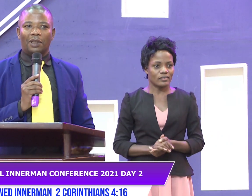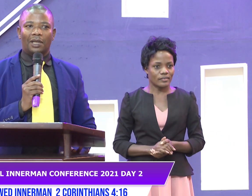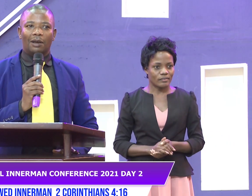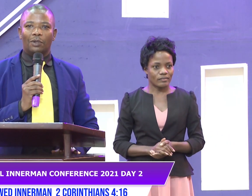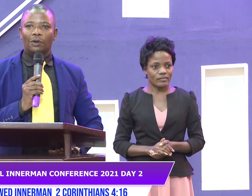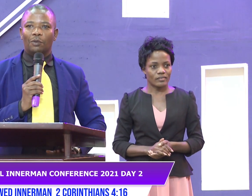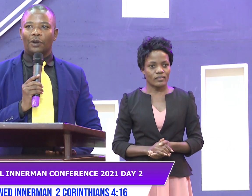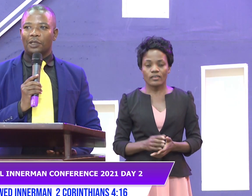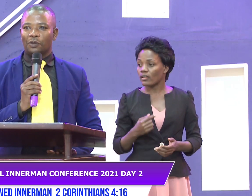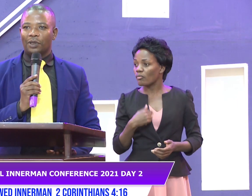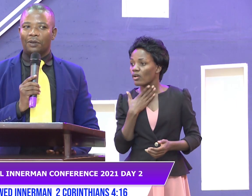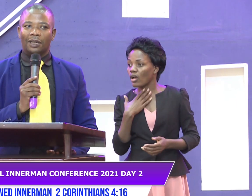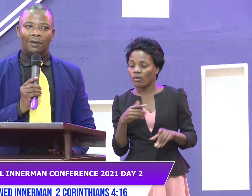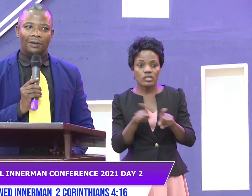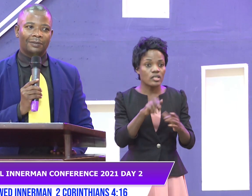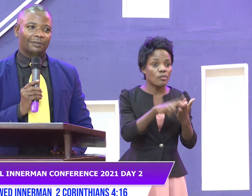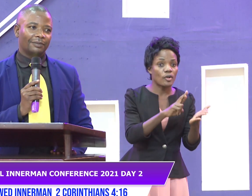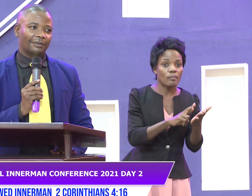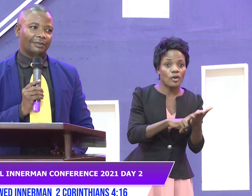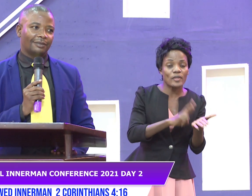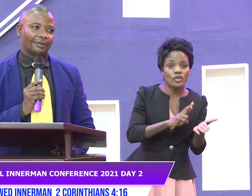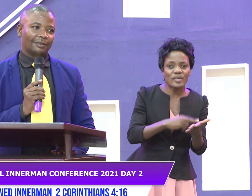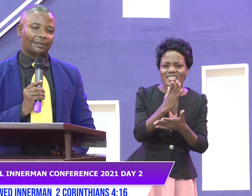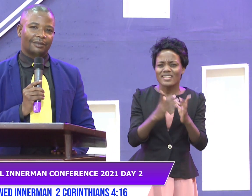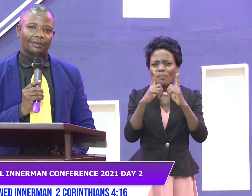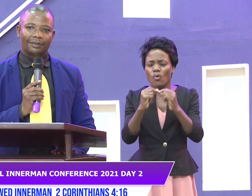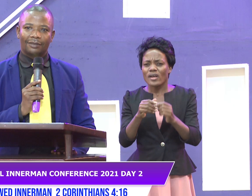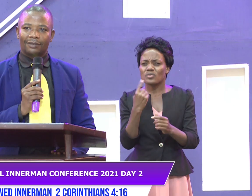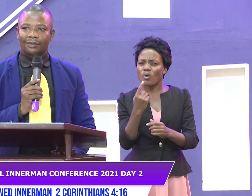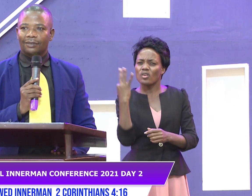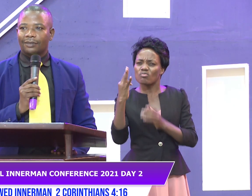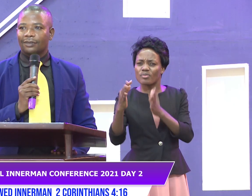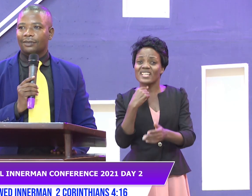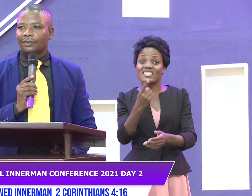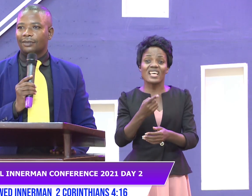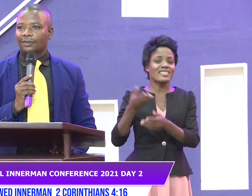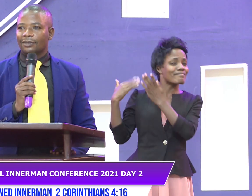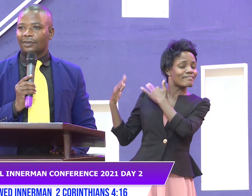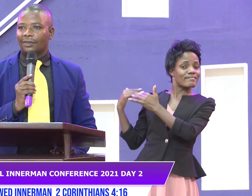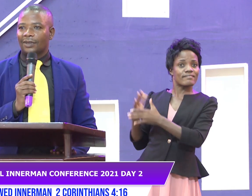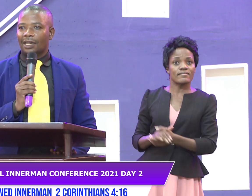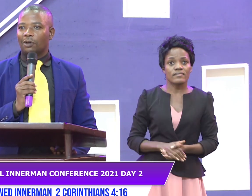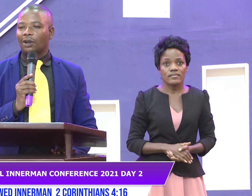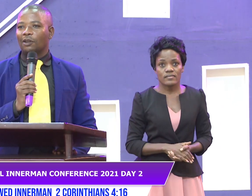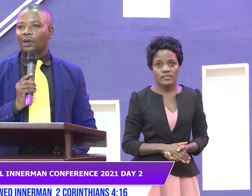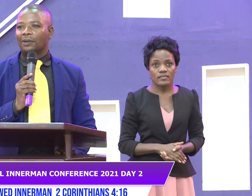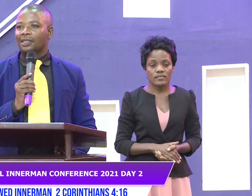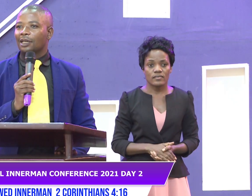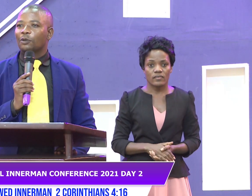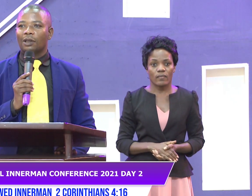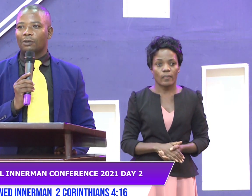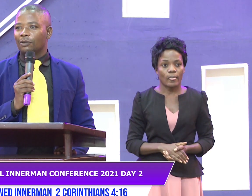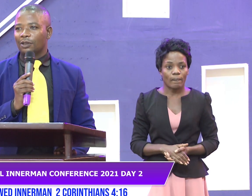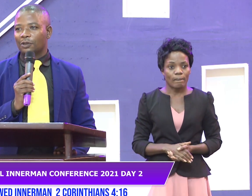Njagala kudamu ebigambo omuwere zombi ayogera wano. I want to re-echo the words that one of the ministers said here. Tiaboruganda